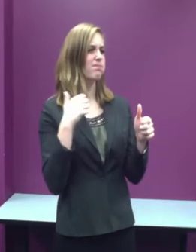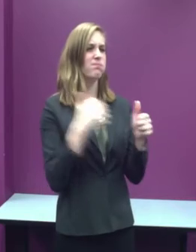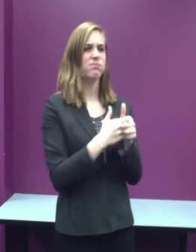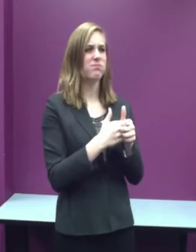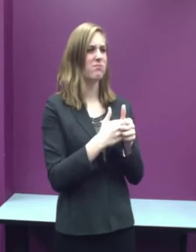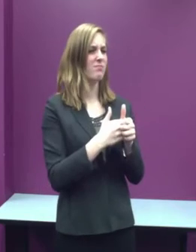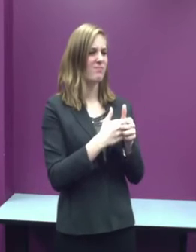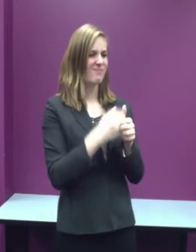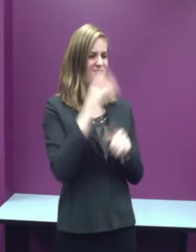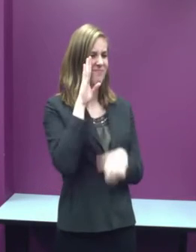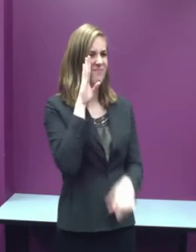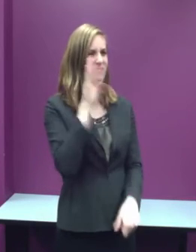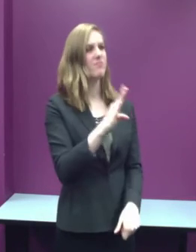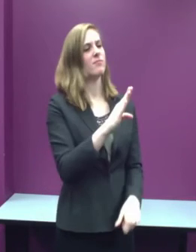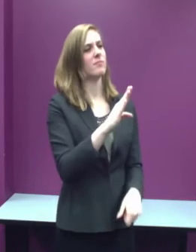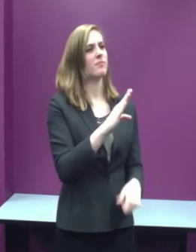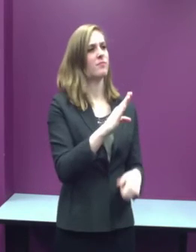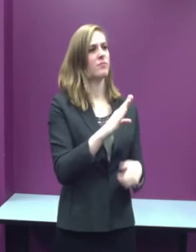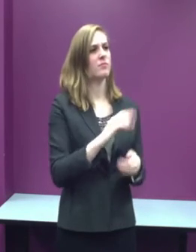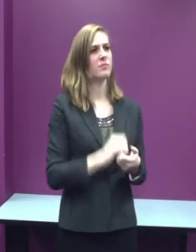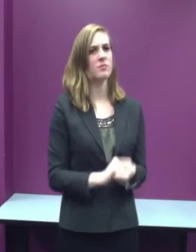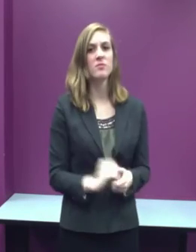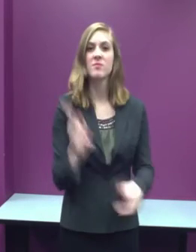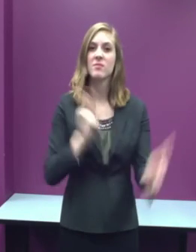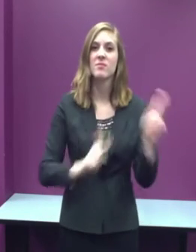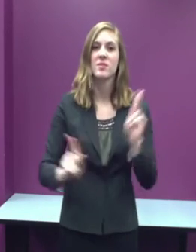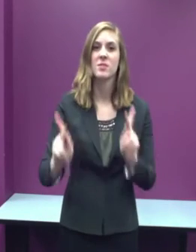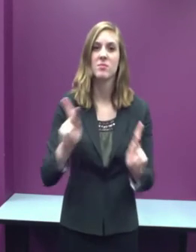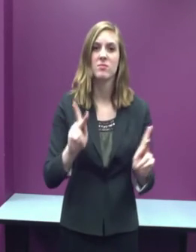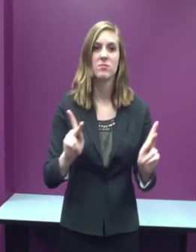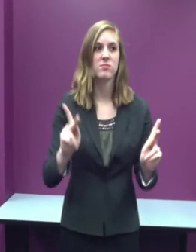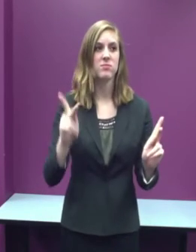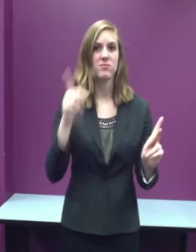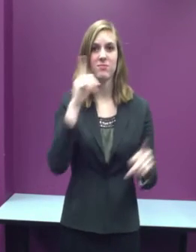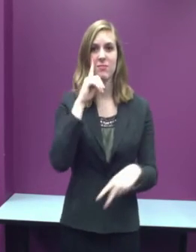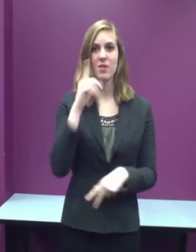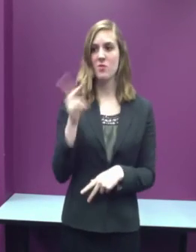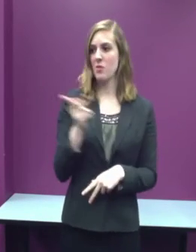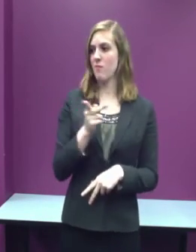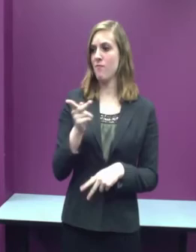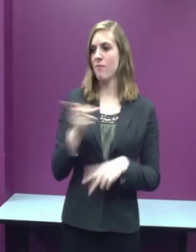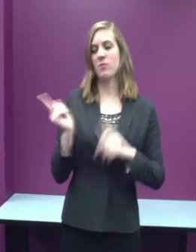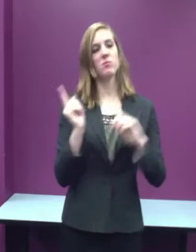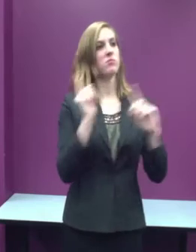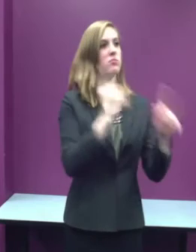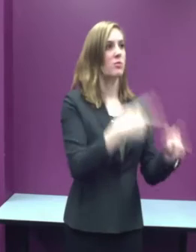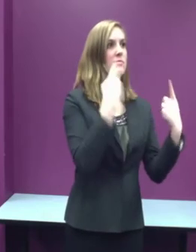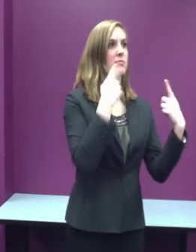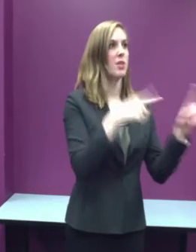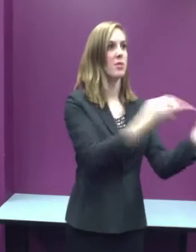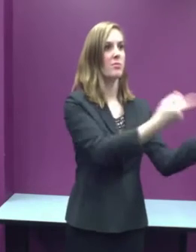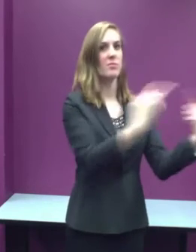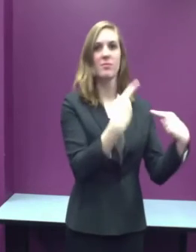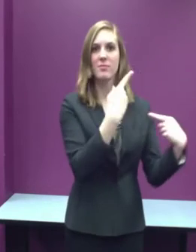Many feared they would never return. But if they made it, they would forever change the course of history.